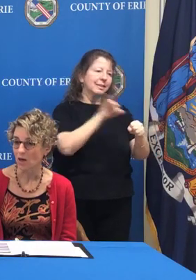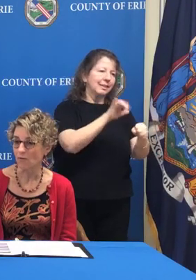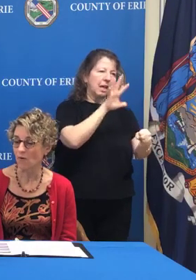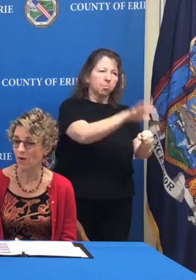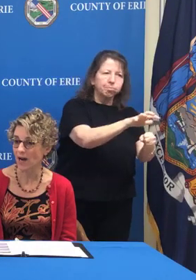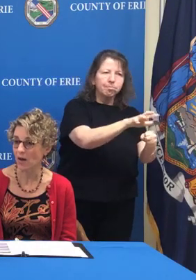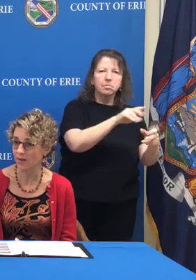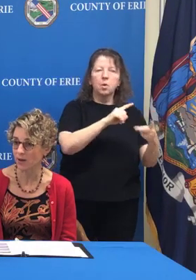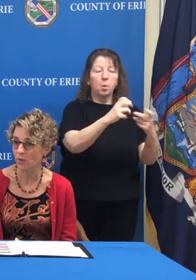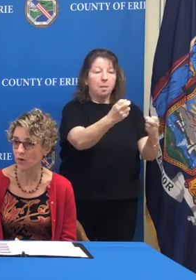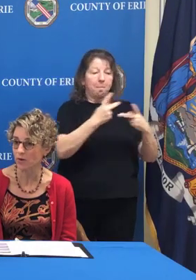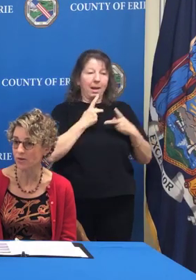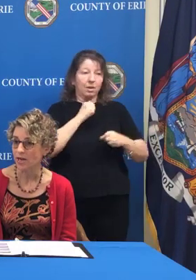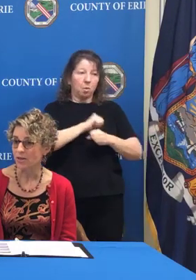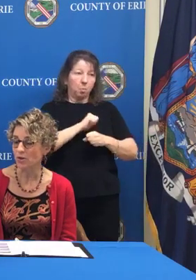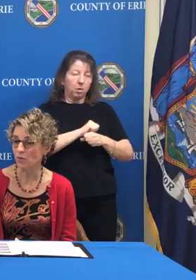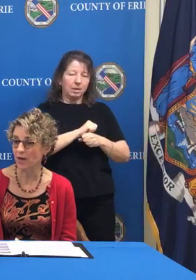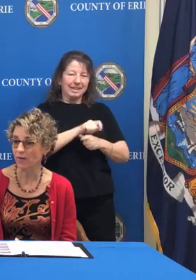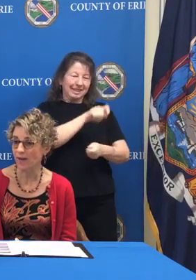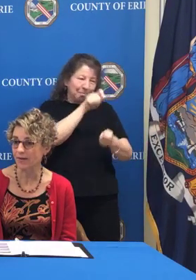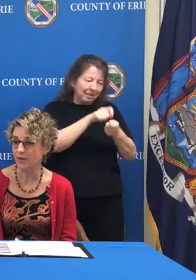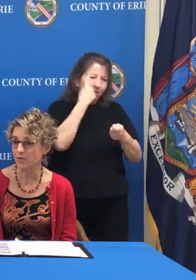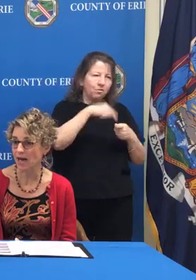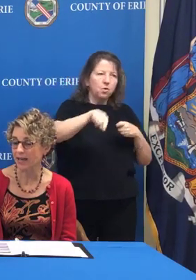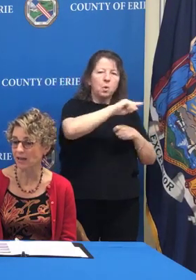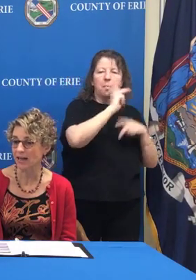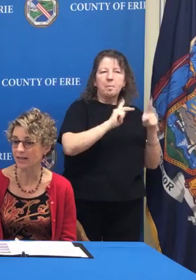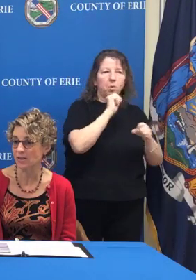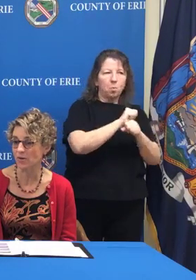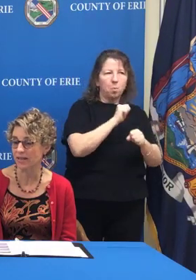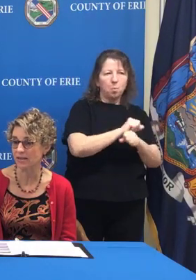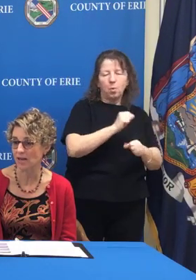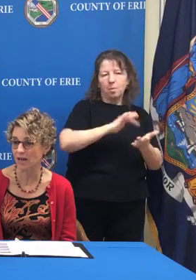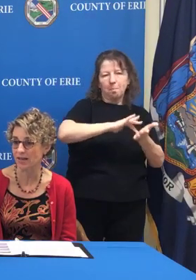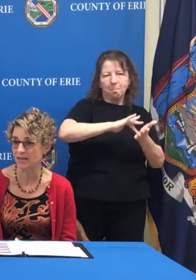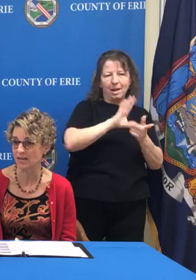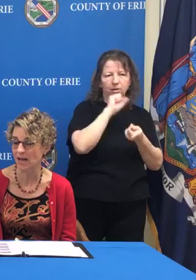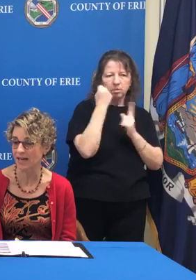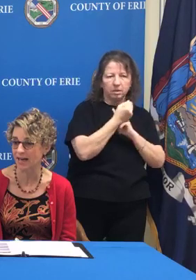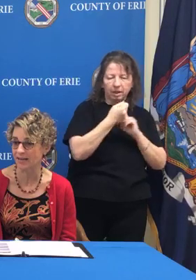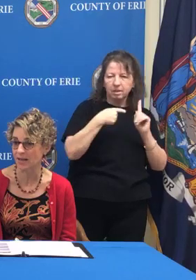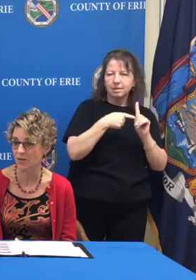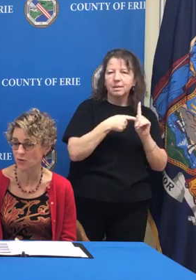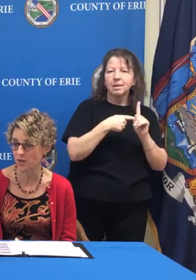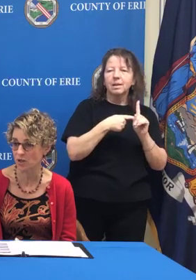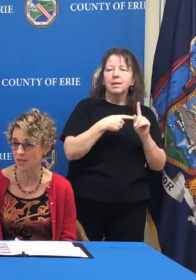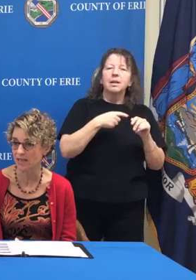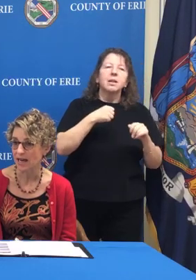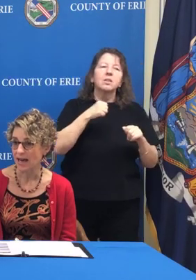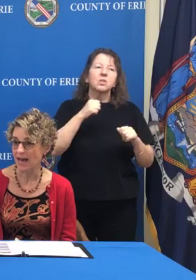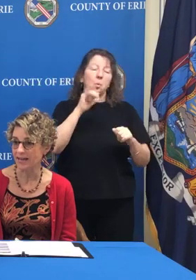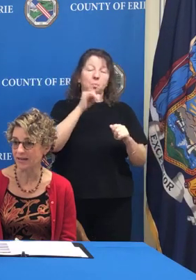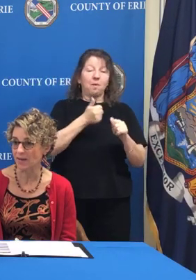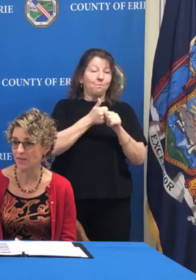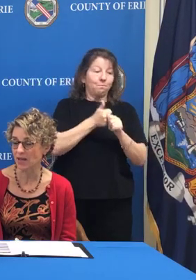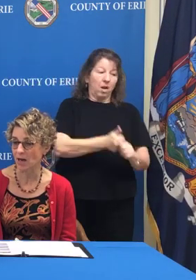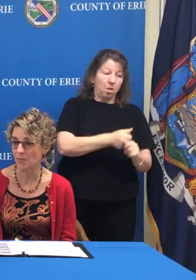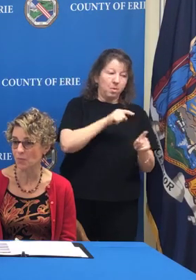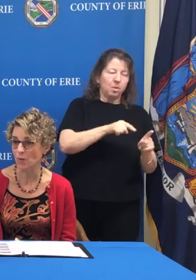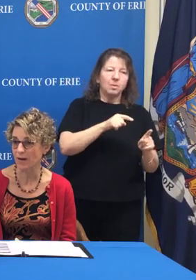work for healthcare workers. So we are following those guidelines. So it's not as stringent